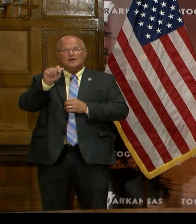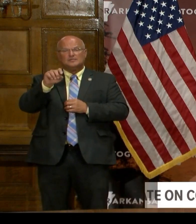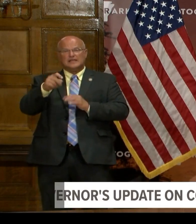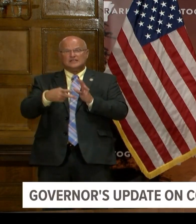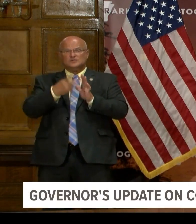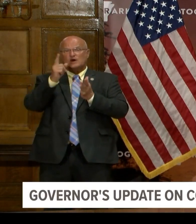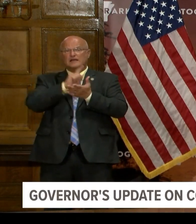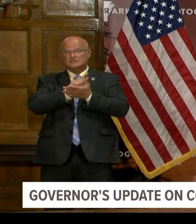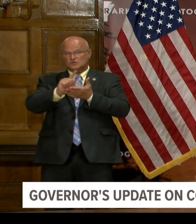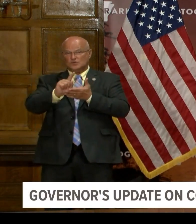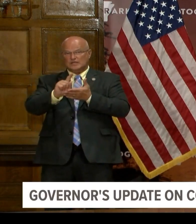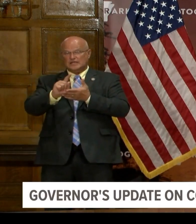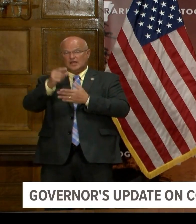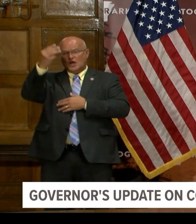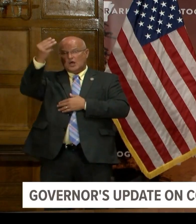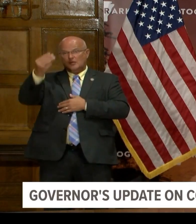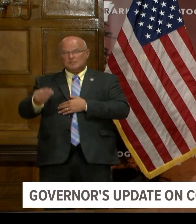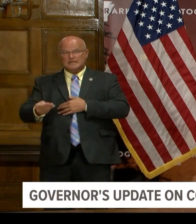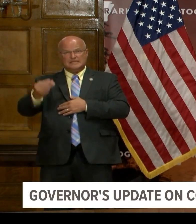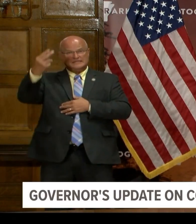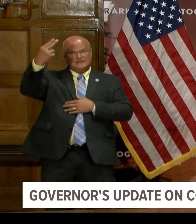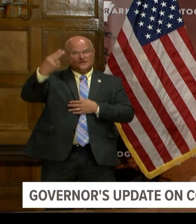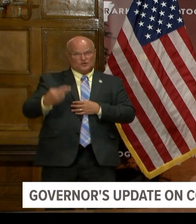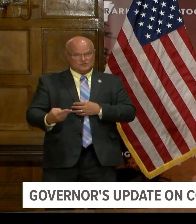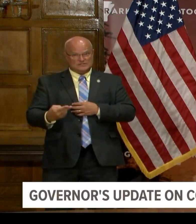will update on Mondays and Thursdays.